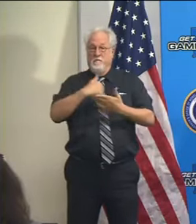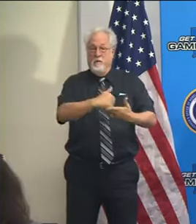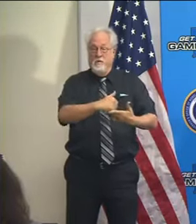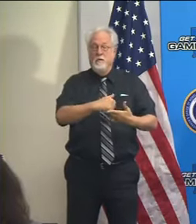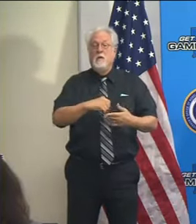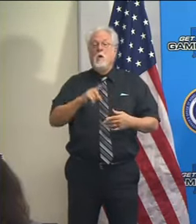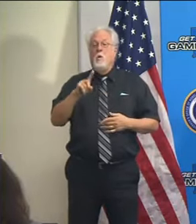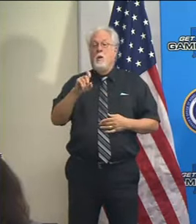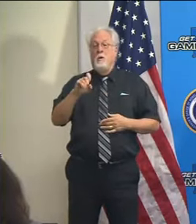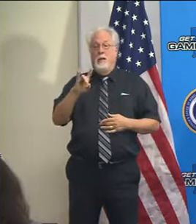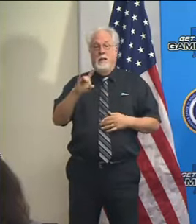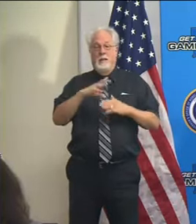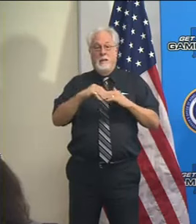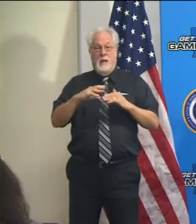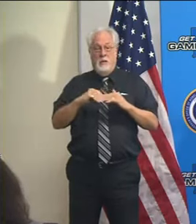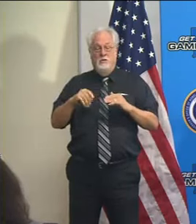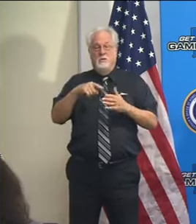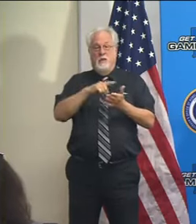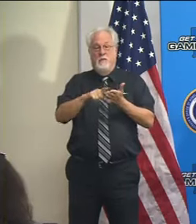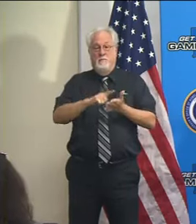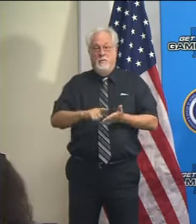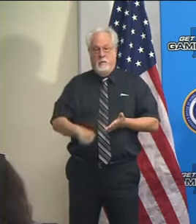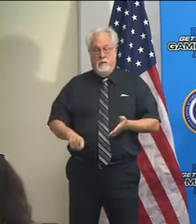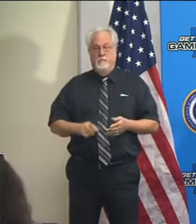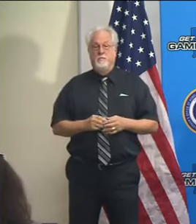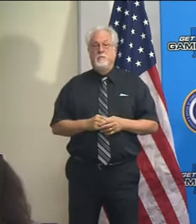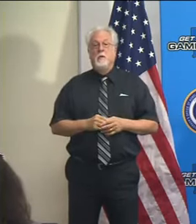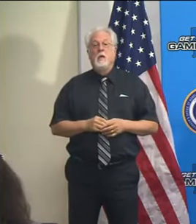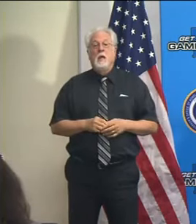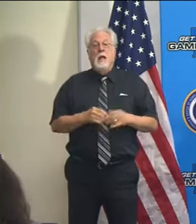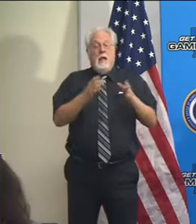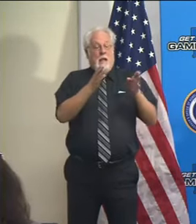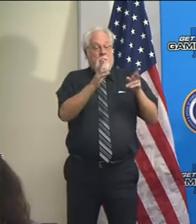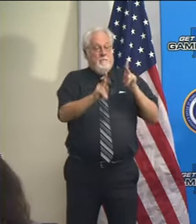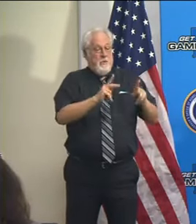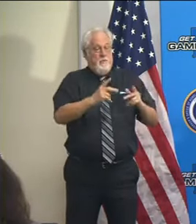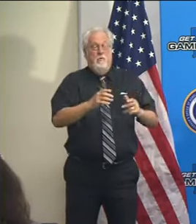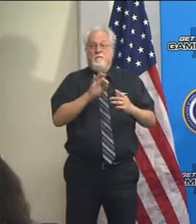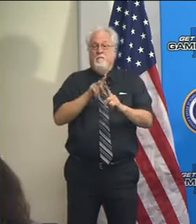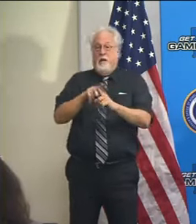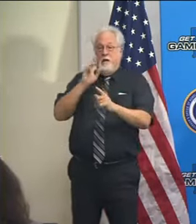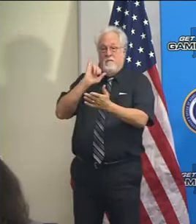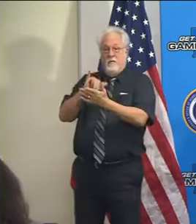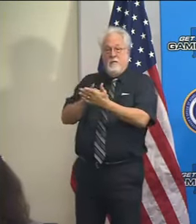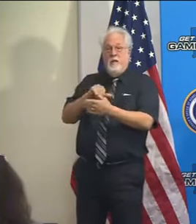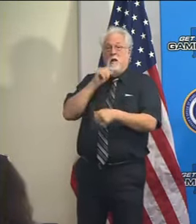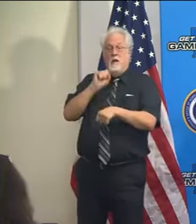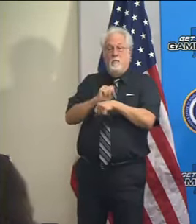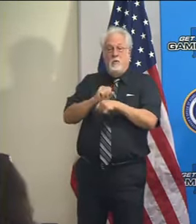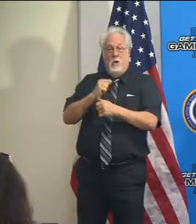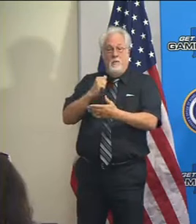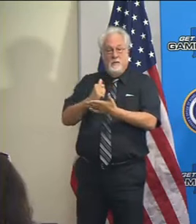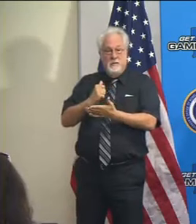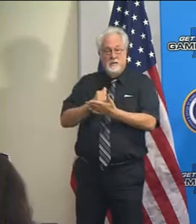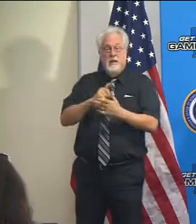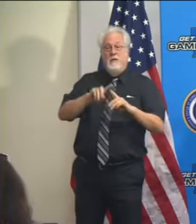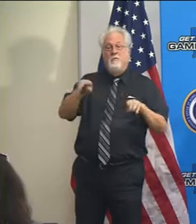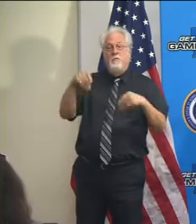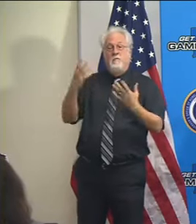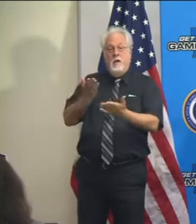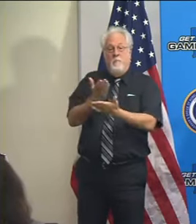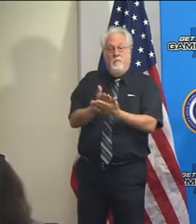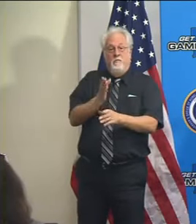is $108 per week. Individuals filing for disaster unemployment assistance are required to provide proof